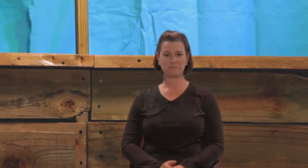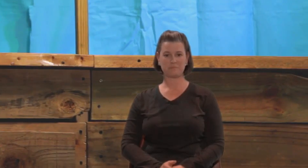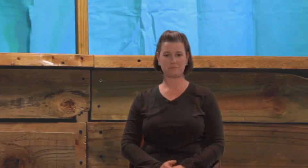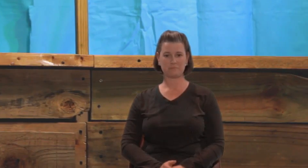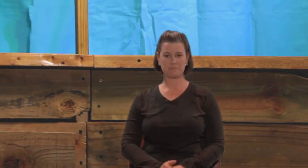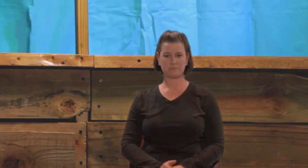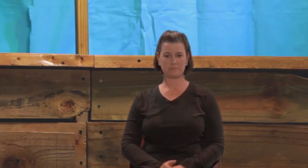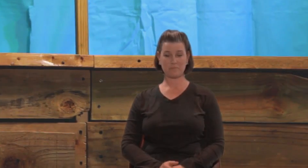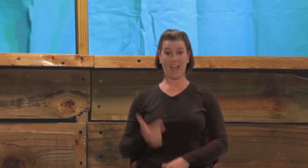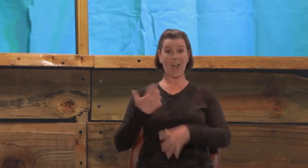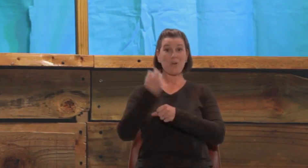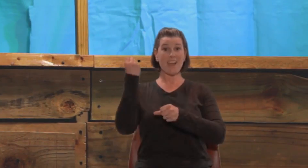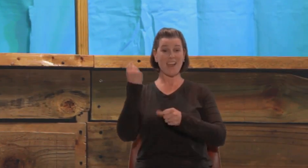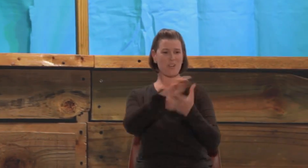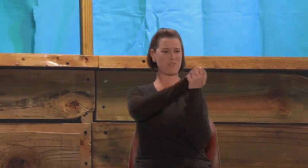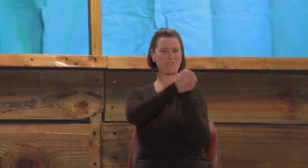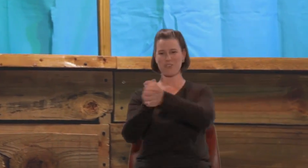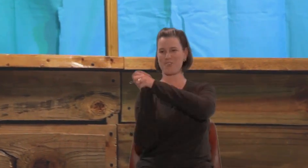No, I win! Woohoo!